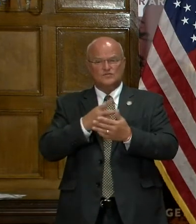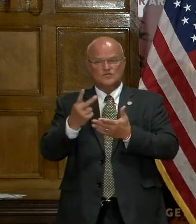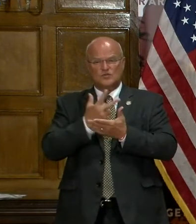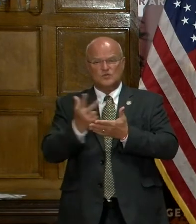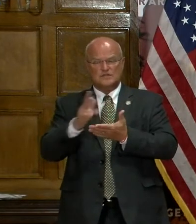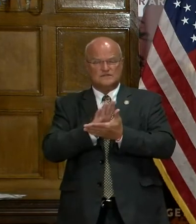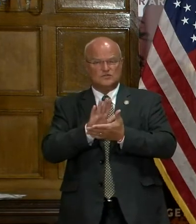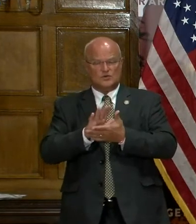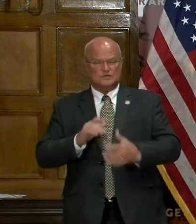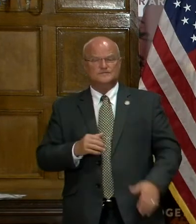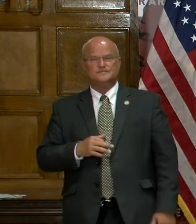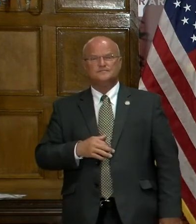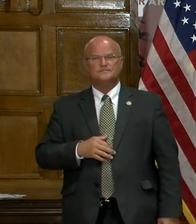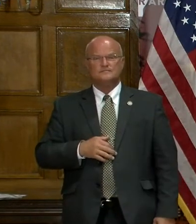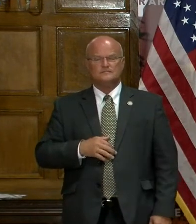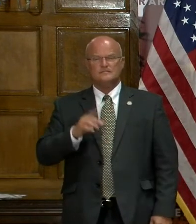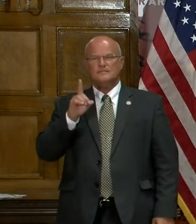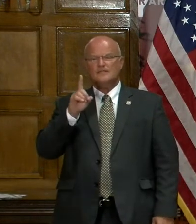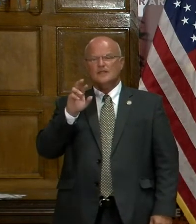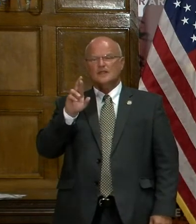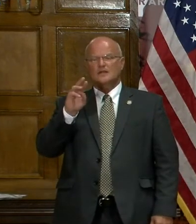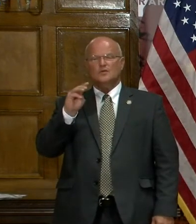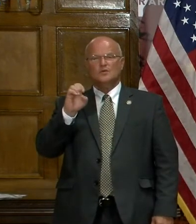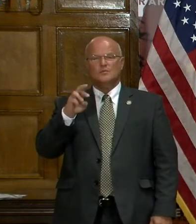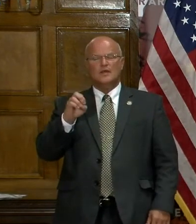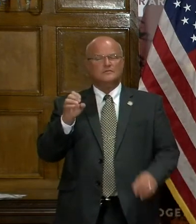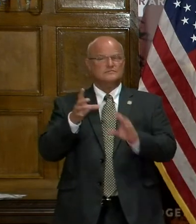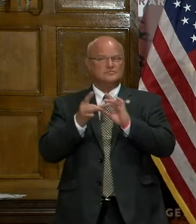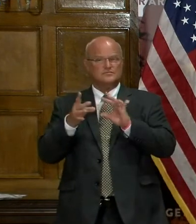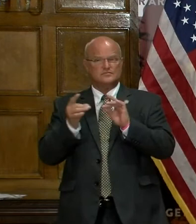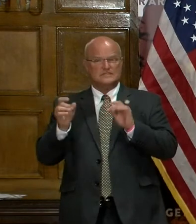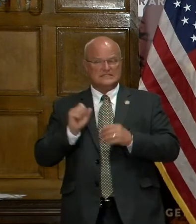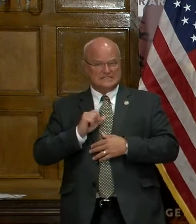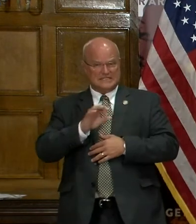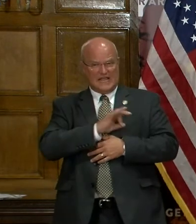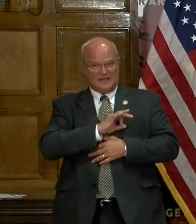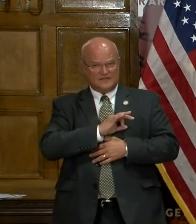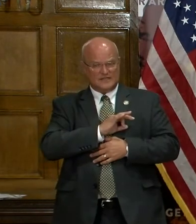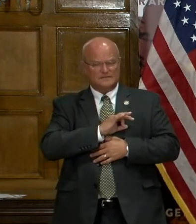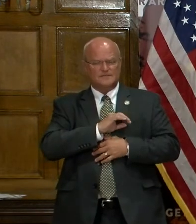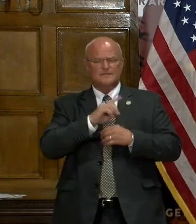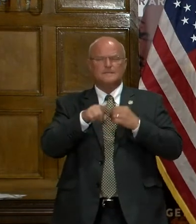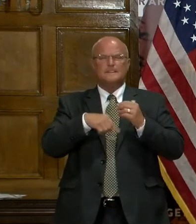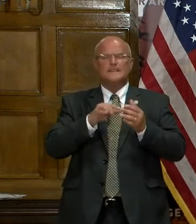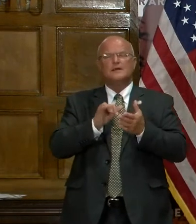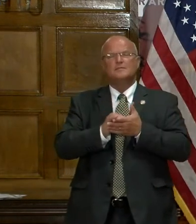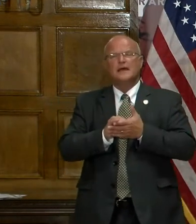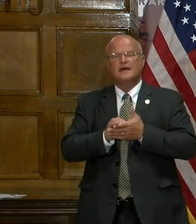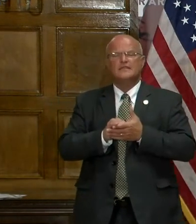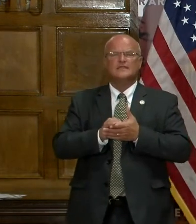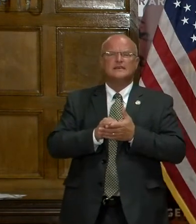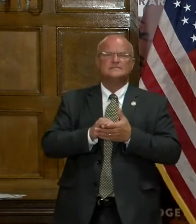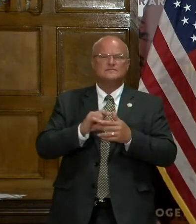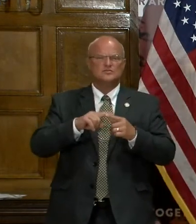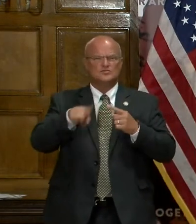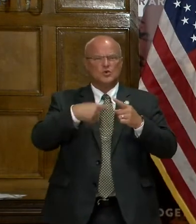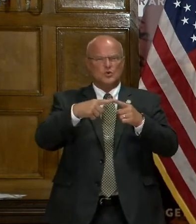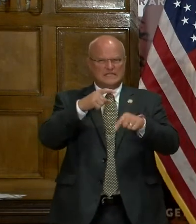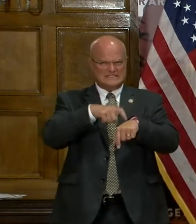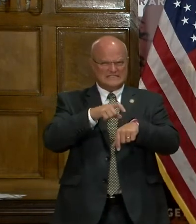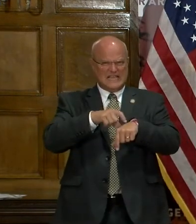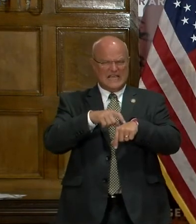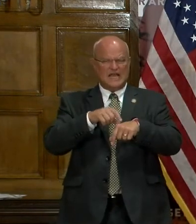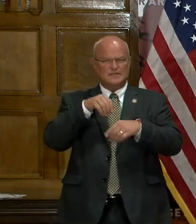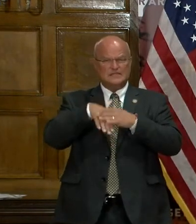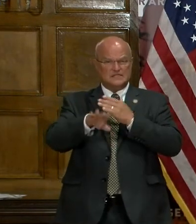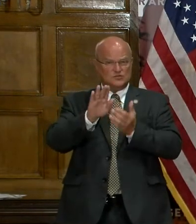school. I'll ask Dr. Romero to come in reference to the staffing. In reference to the turnaround time as we